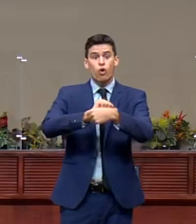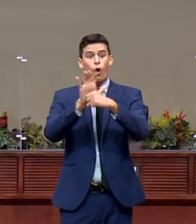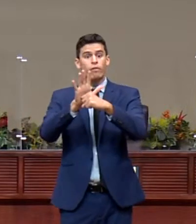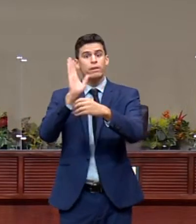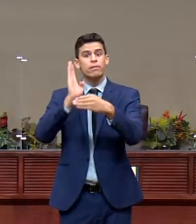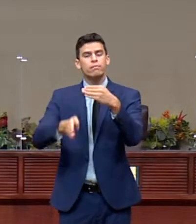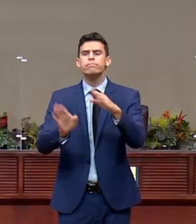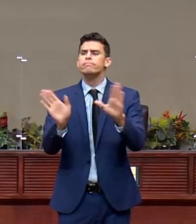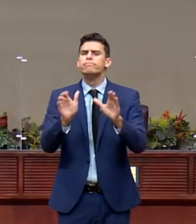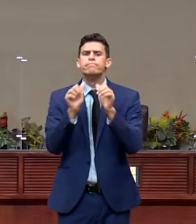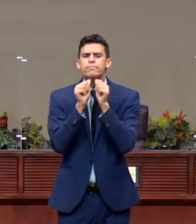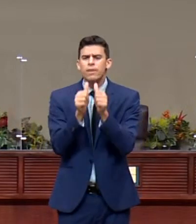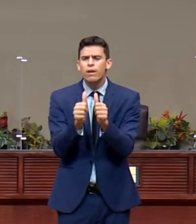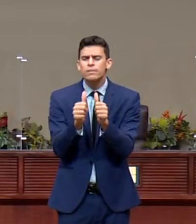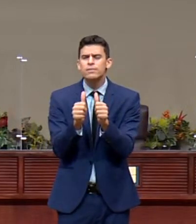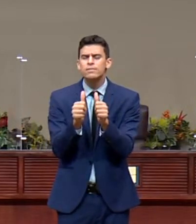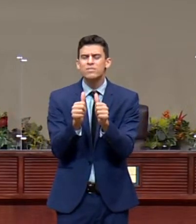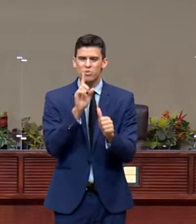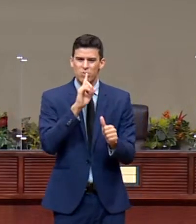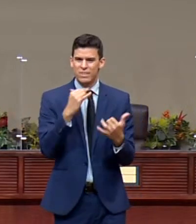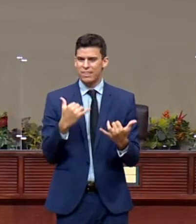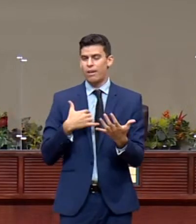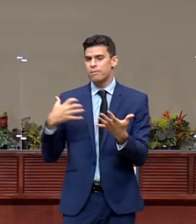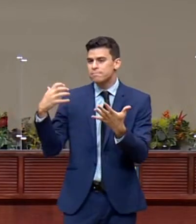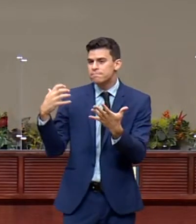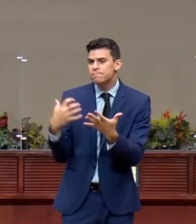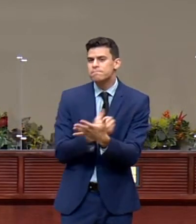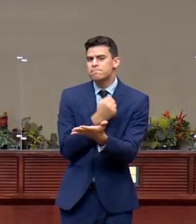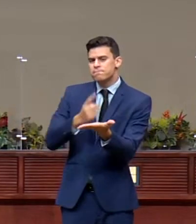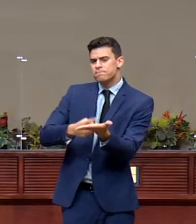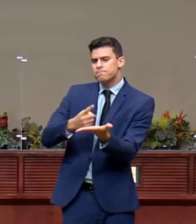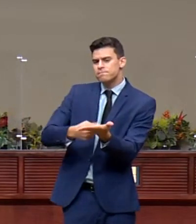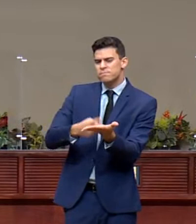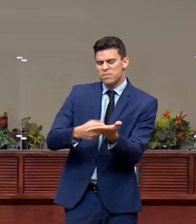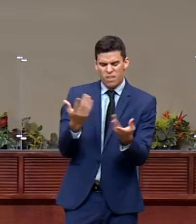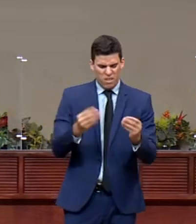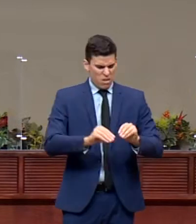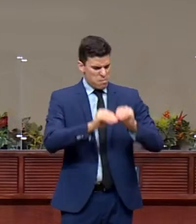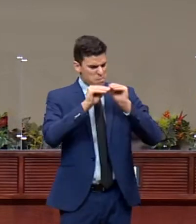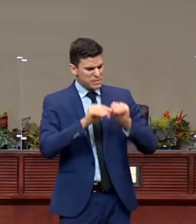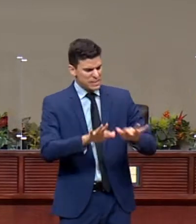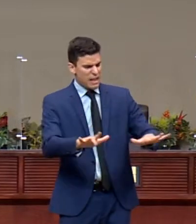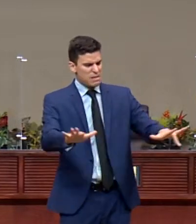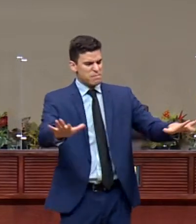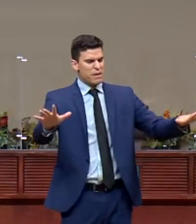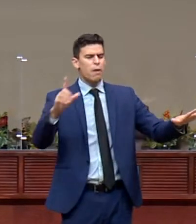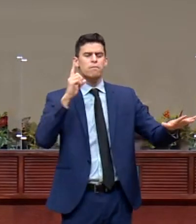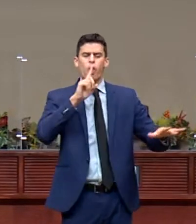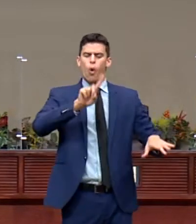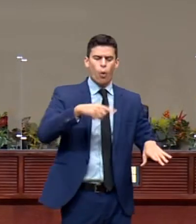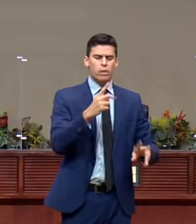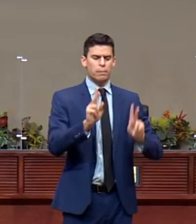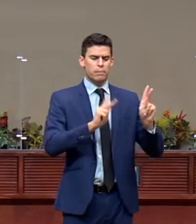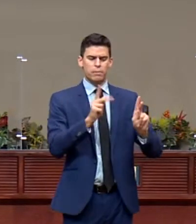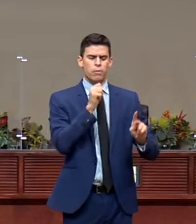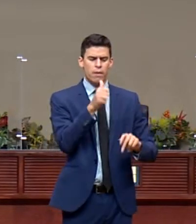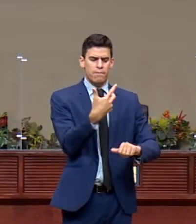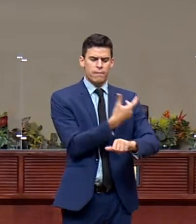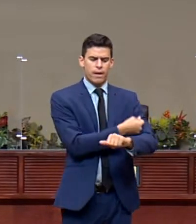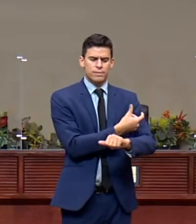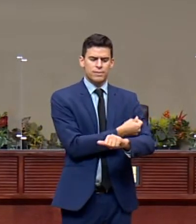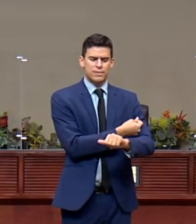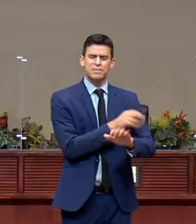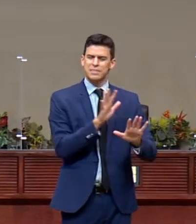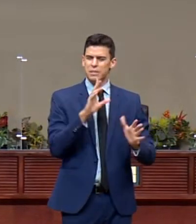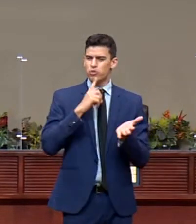So what I want to talk about for just a few seconds is, what does a pandemic of the unvaccinated mean? Because what I think we have to do